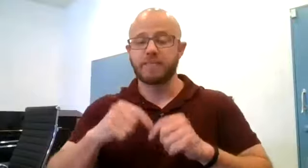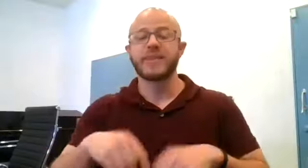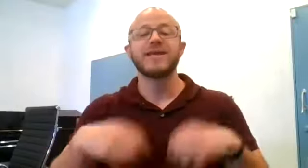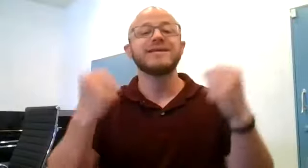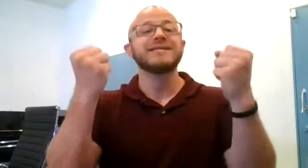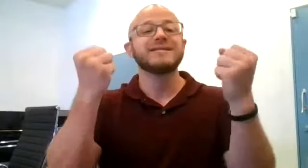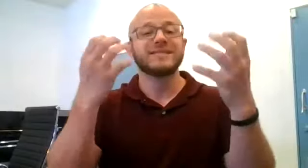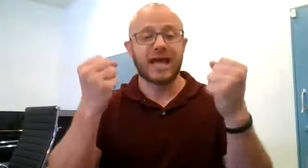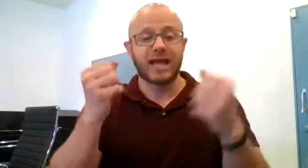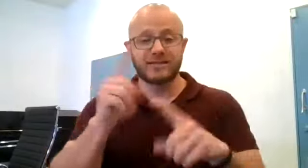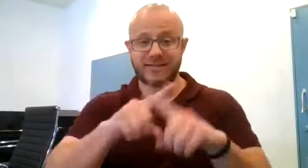Let me go back.